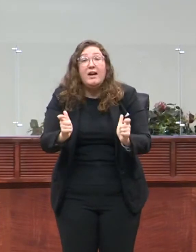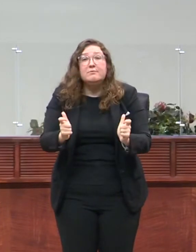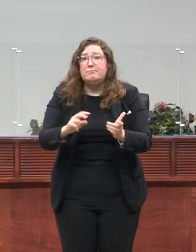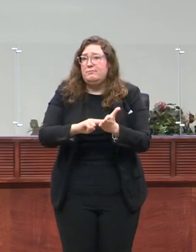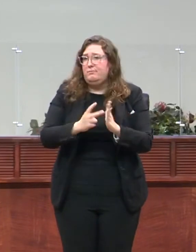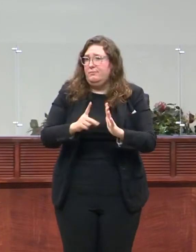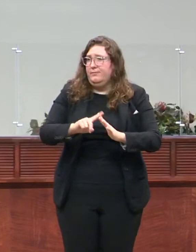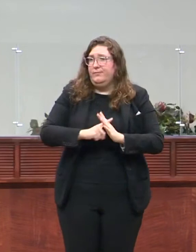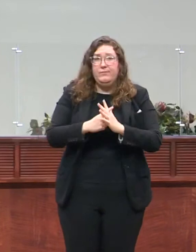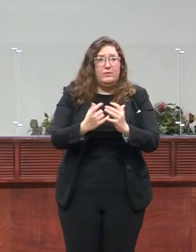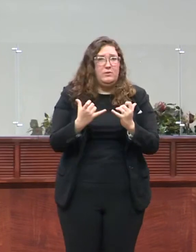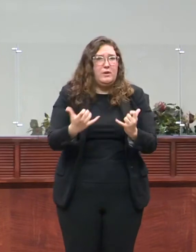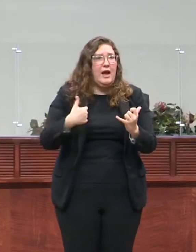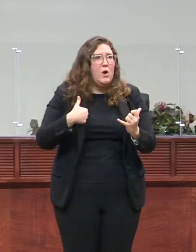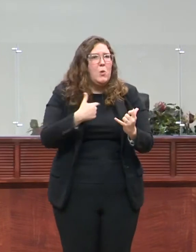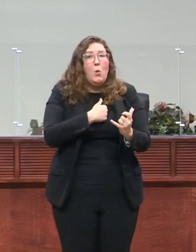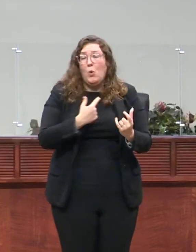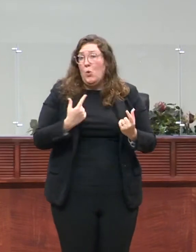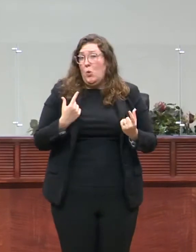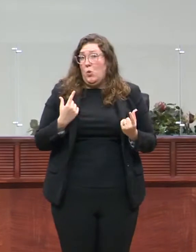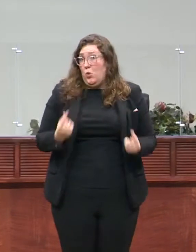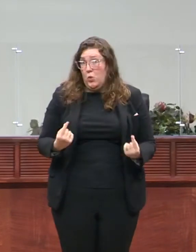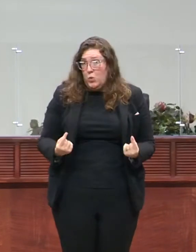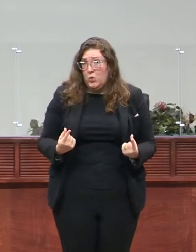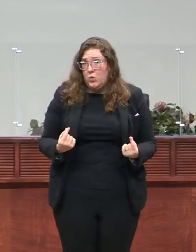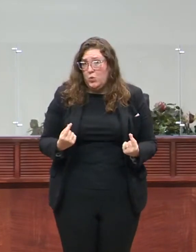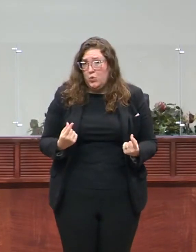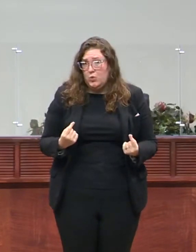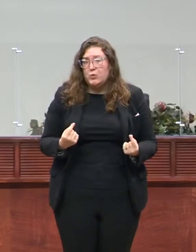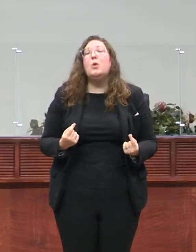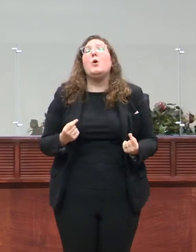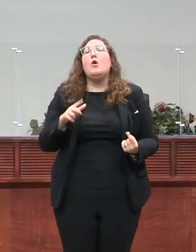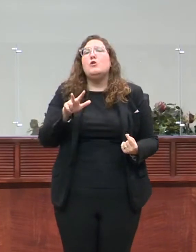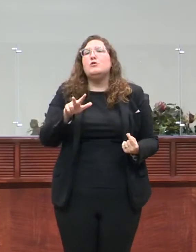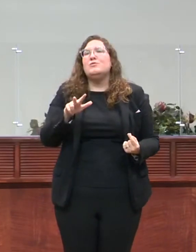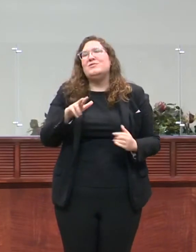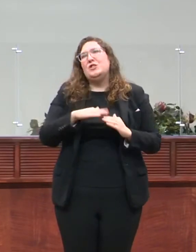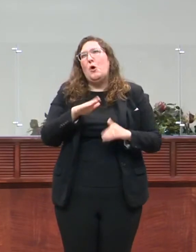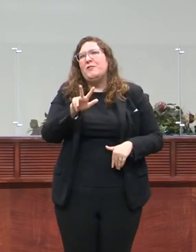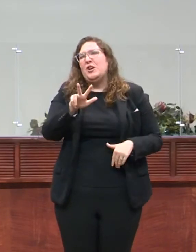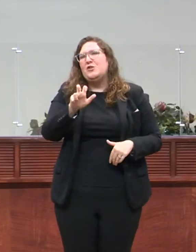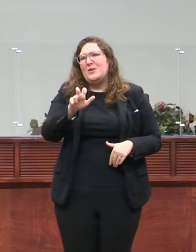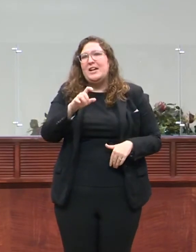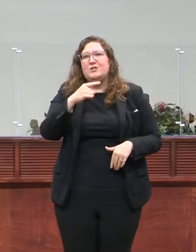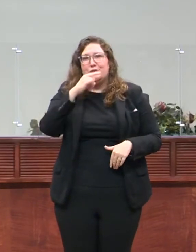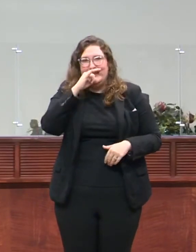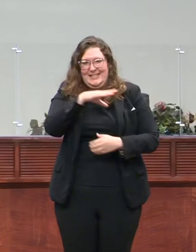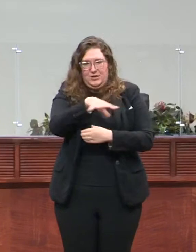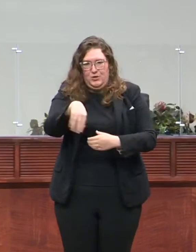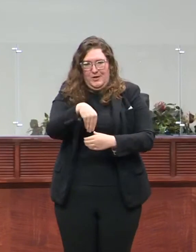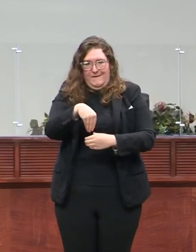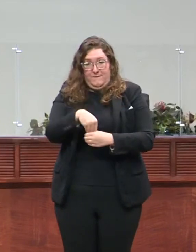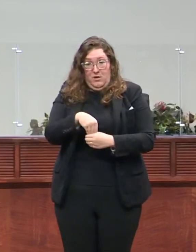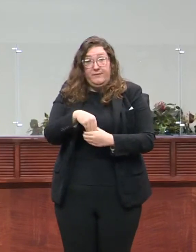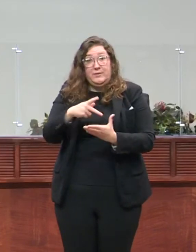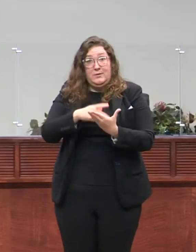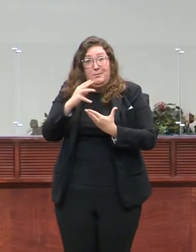we will be requiring that the 300 plus children who participate in our program must wear a